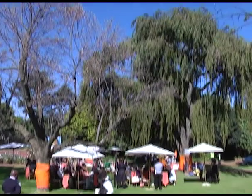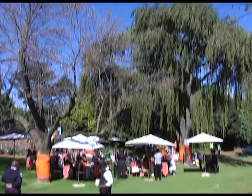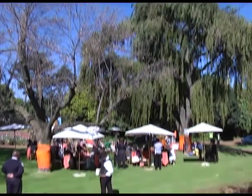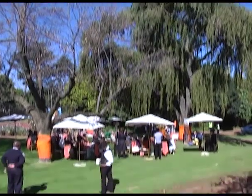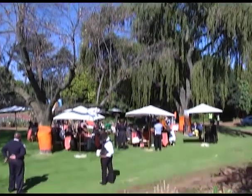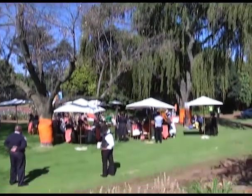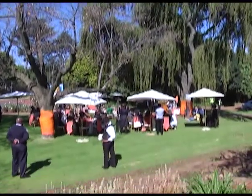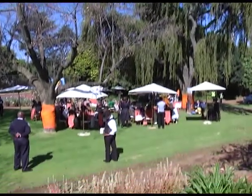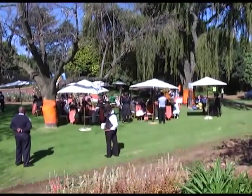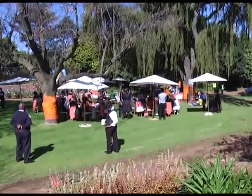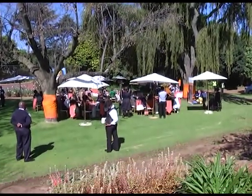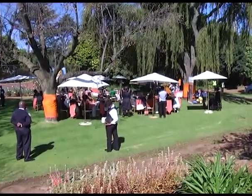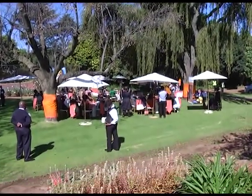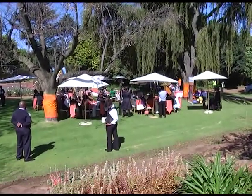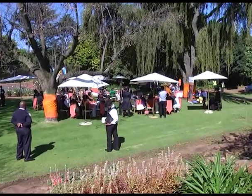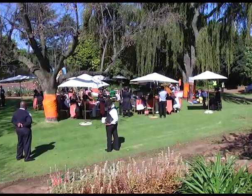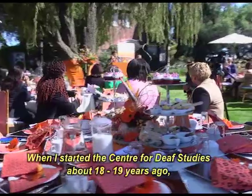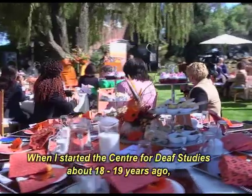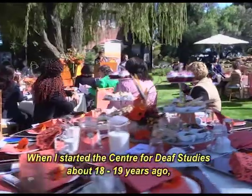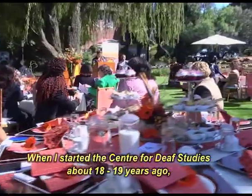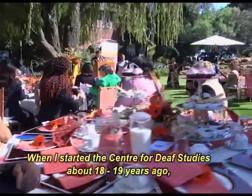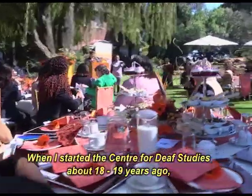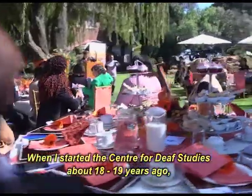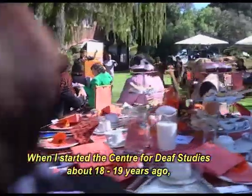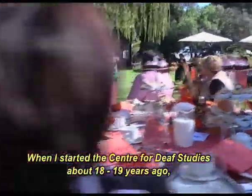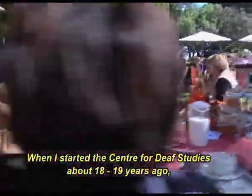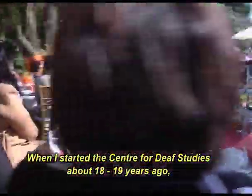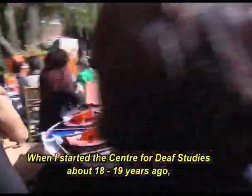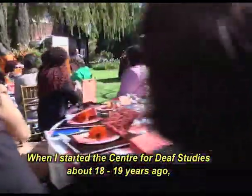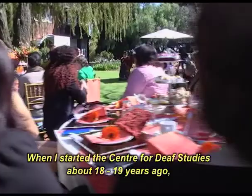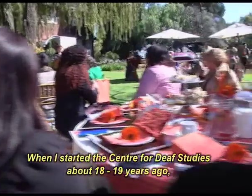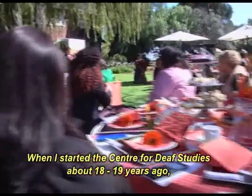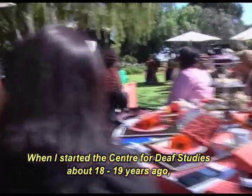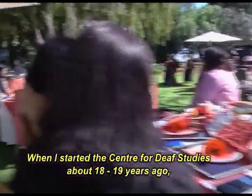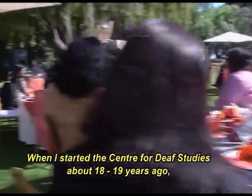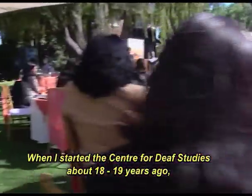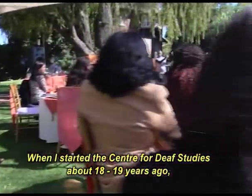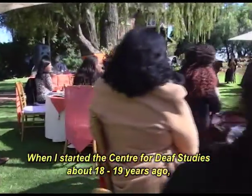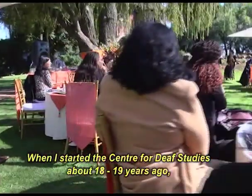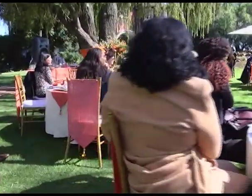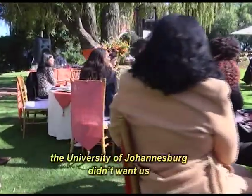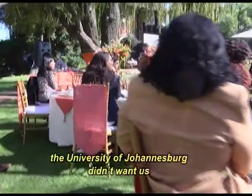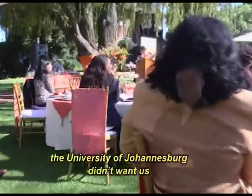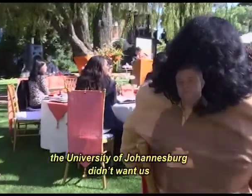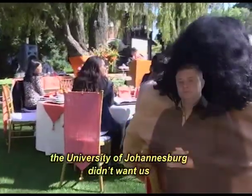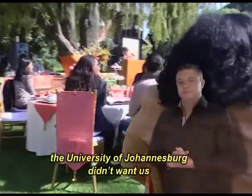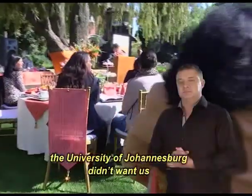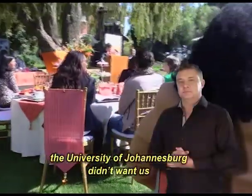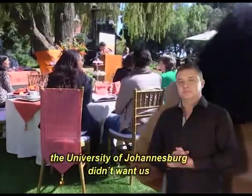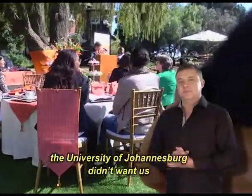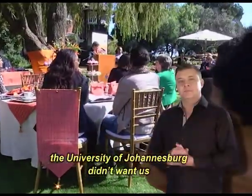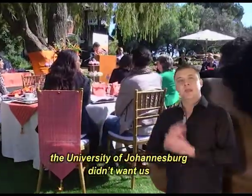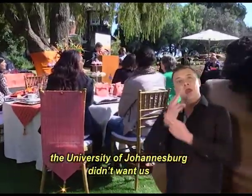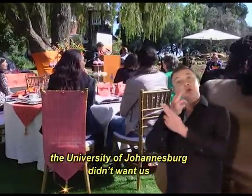Wonderful being the bane of someone's life. When I started the Centre for Deaf Studies about 18, 19 years ago,